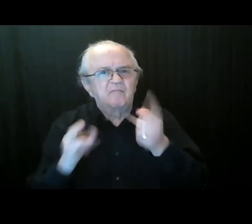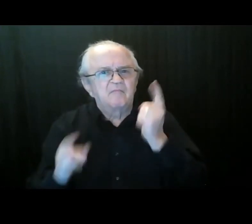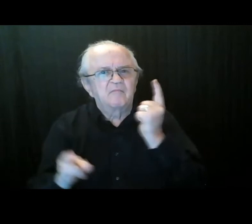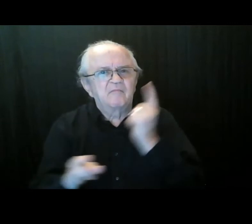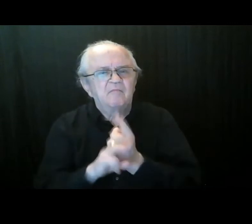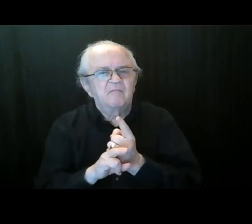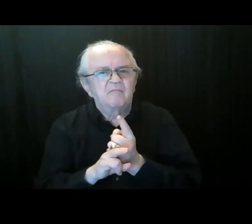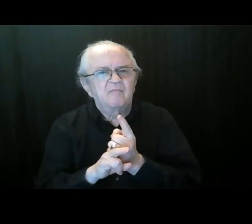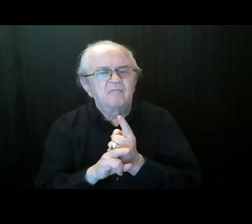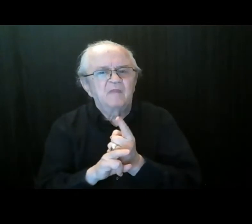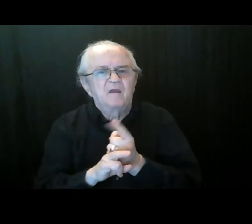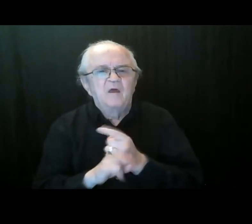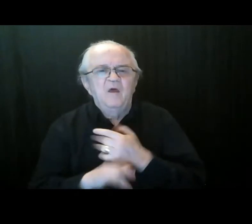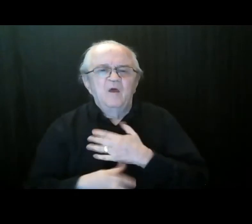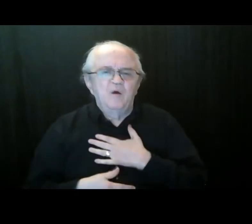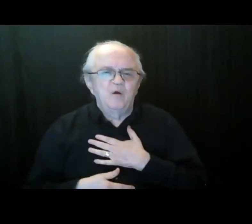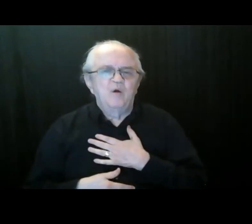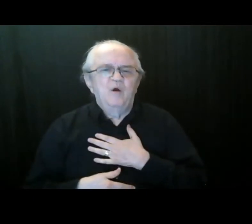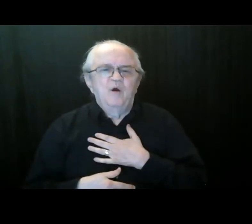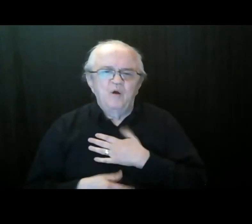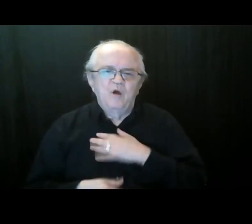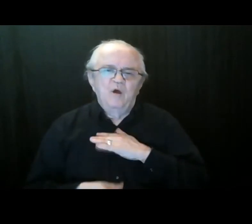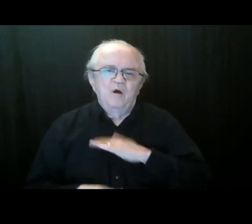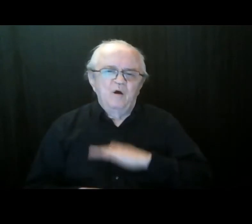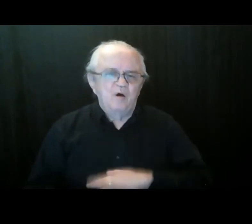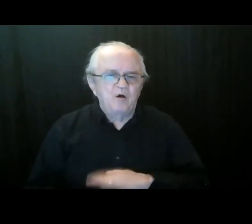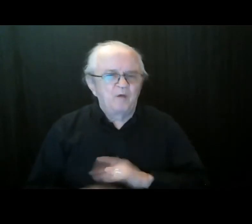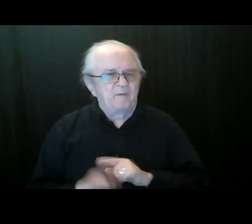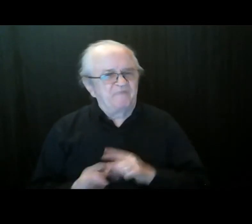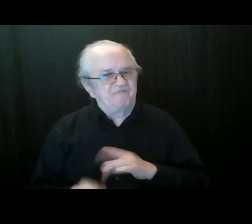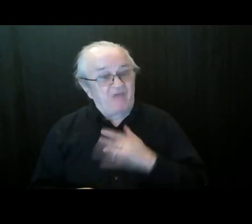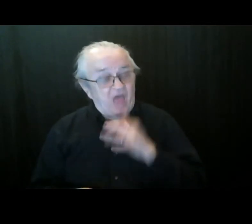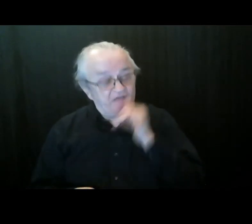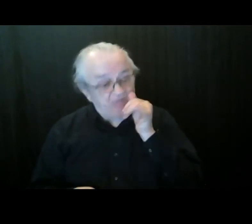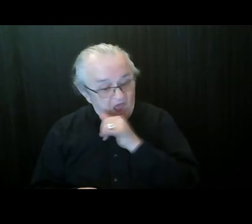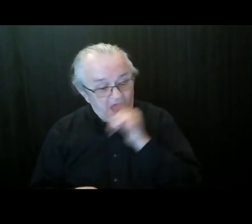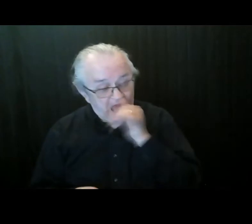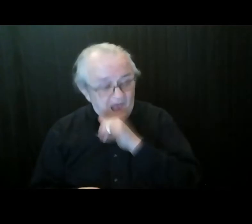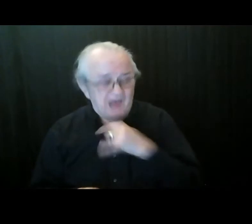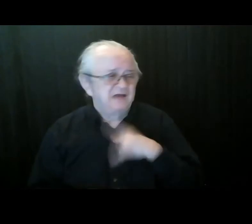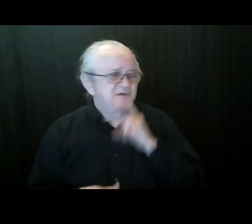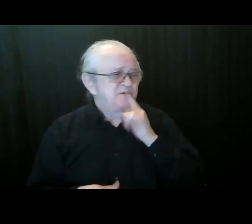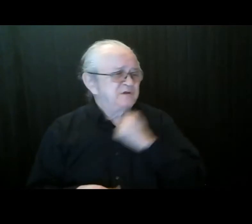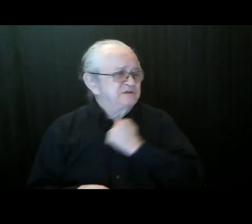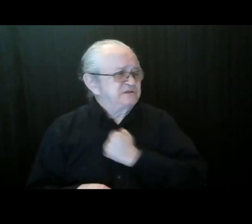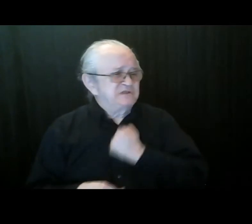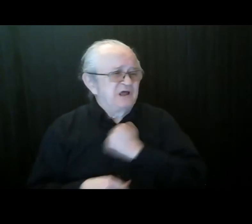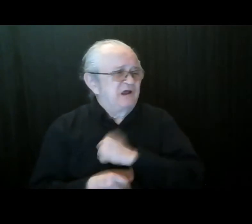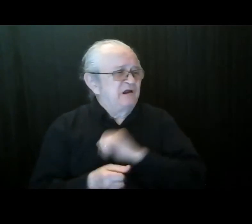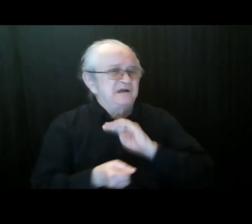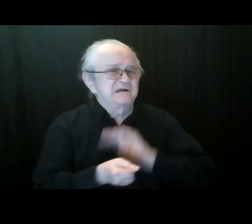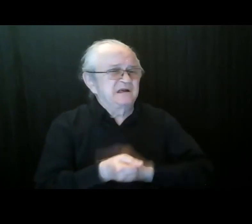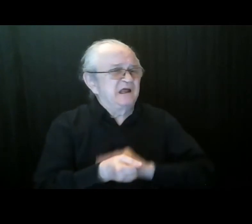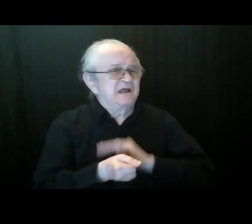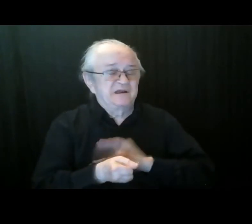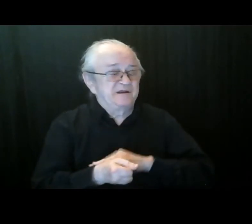be. Well, he felt like such a fool. I'm so sorry, Dr. Kelly, he said. The